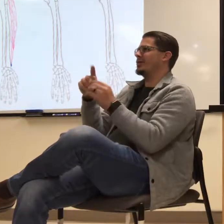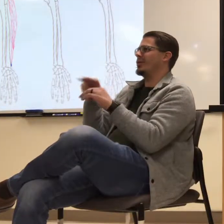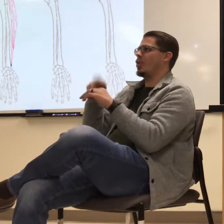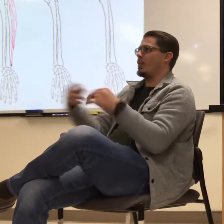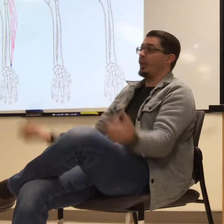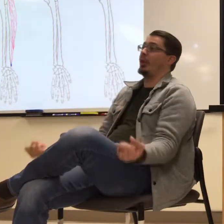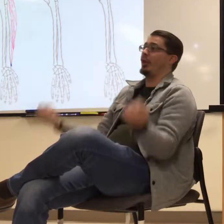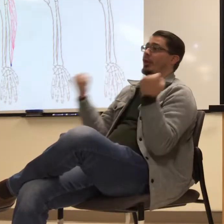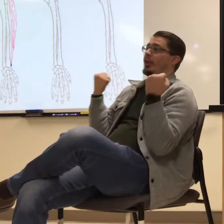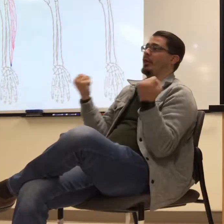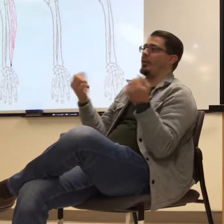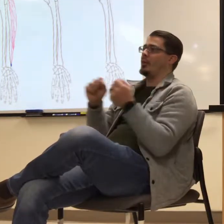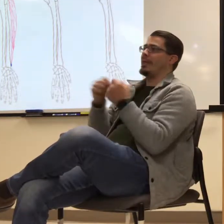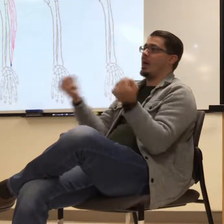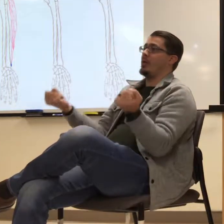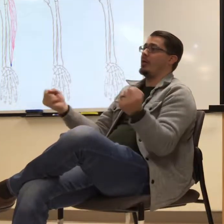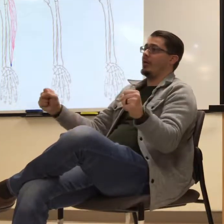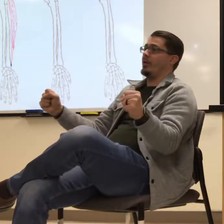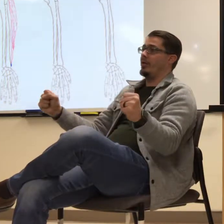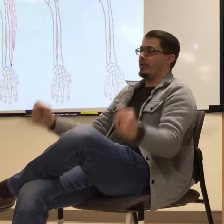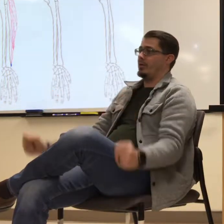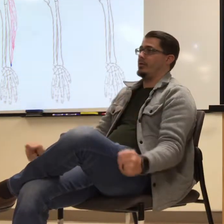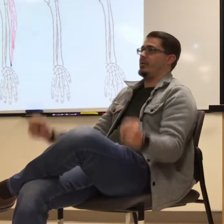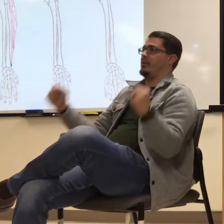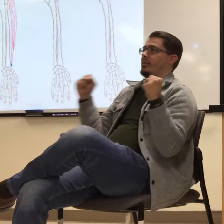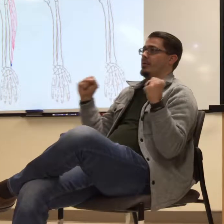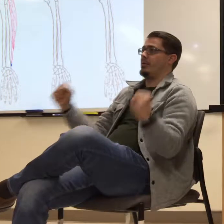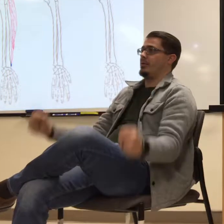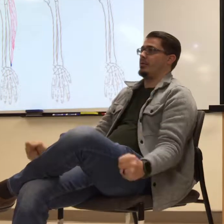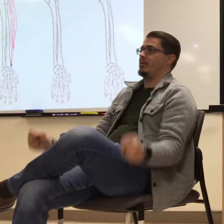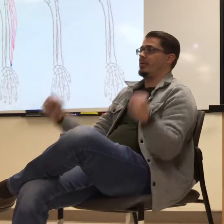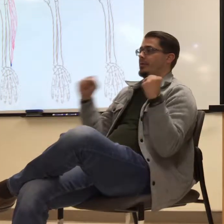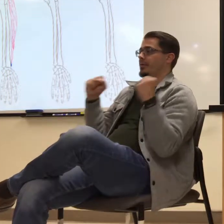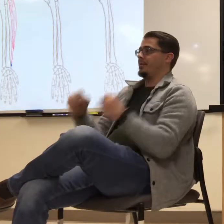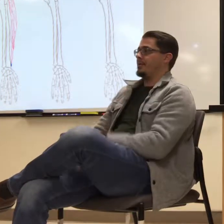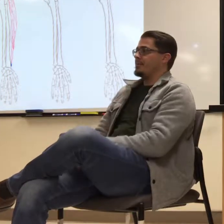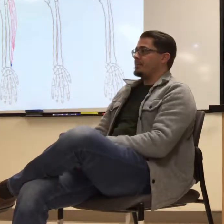mid pronation. But that's usually what we say. Flex mid pronation.